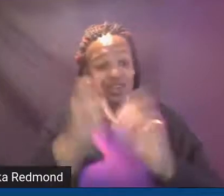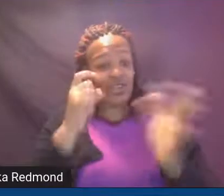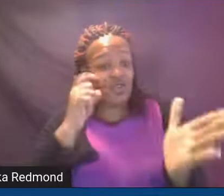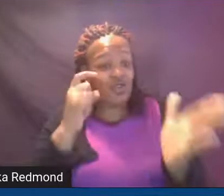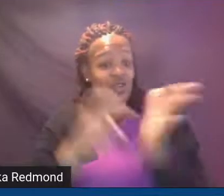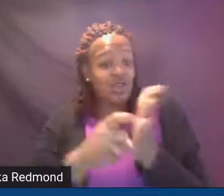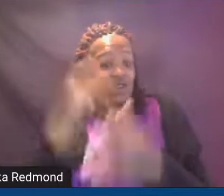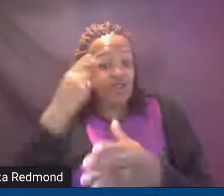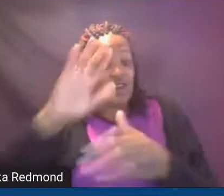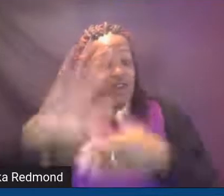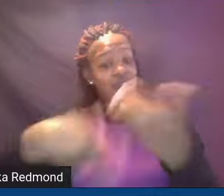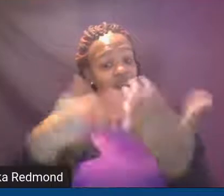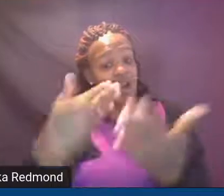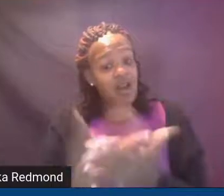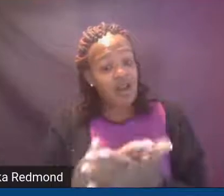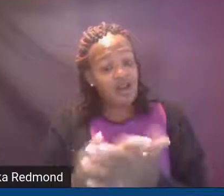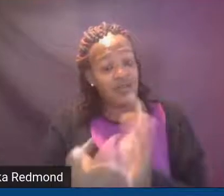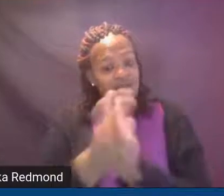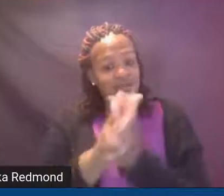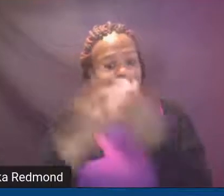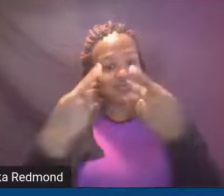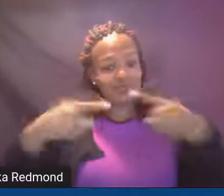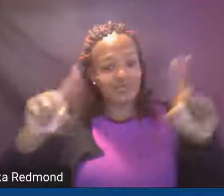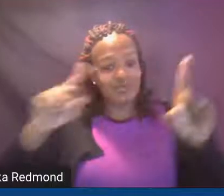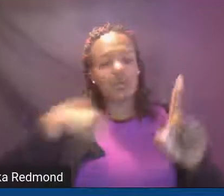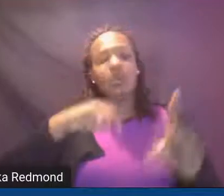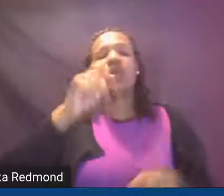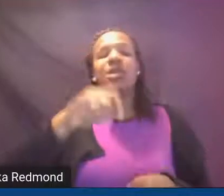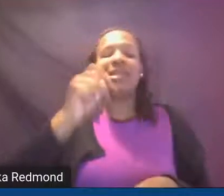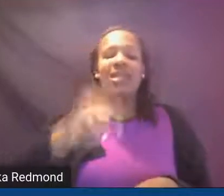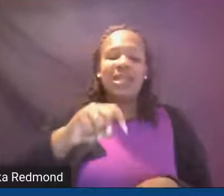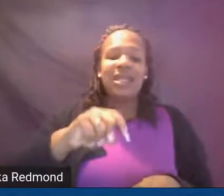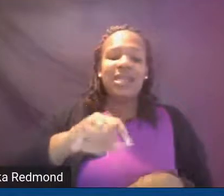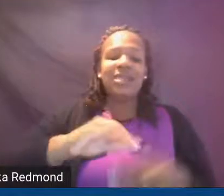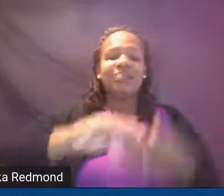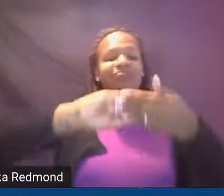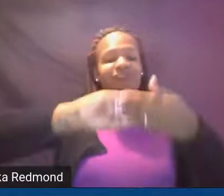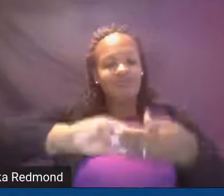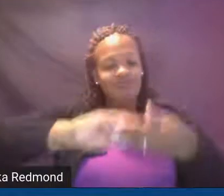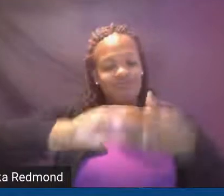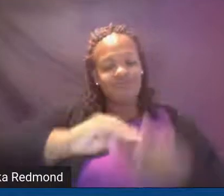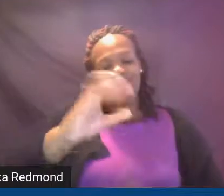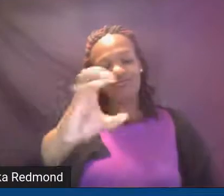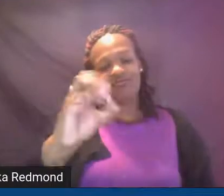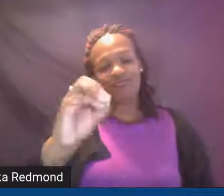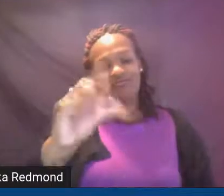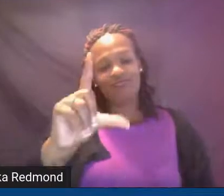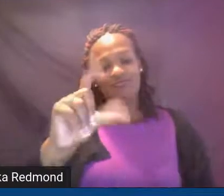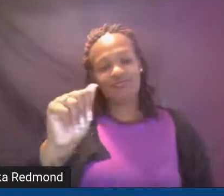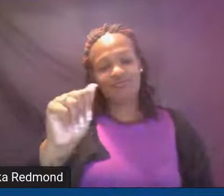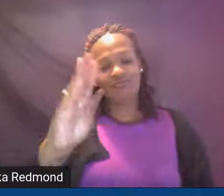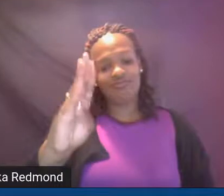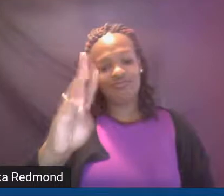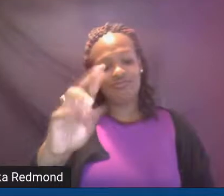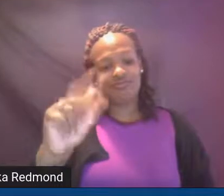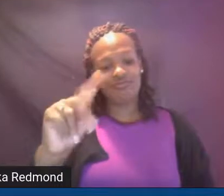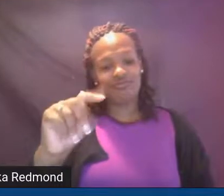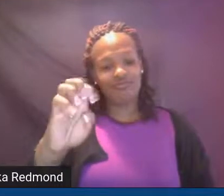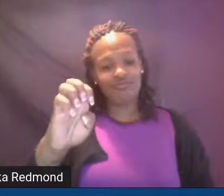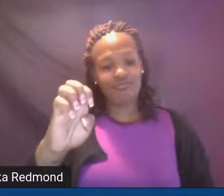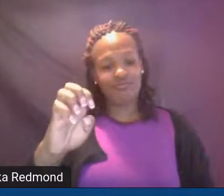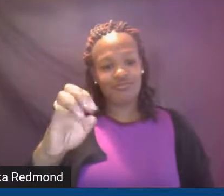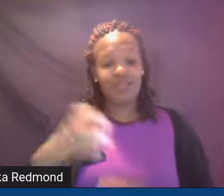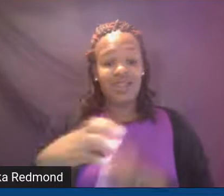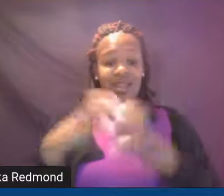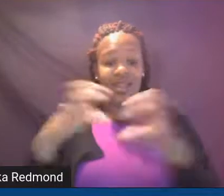for all of us to be successful, we have to collaborate. That's been something that is also a welcome change, is that a lot of the siloization and competitive nature of